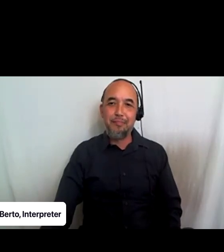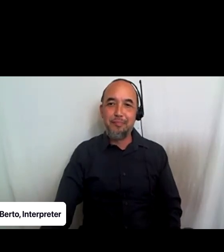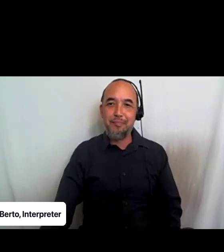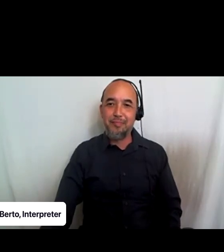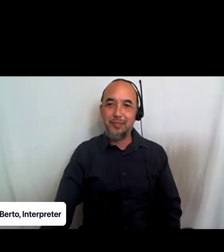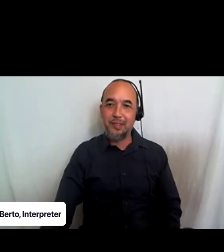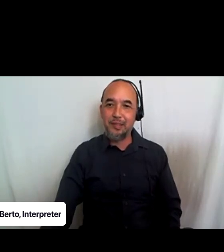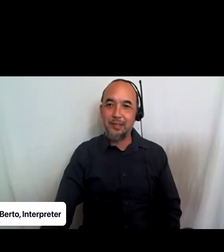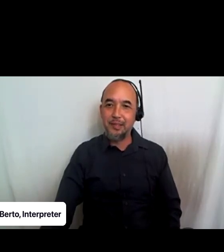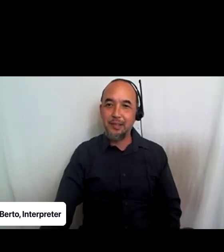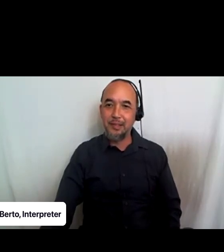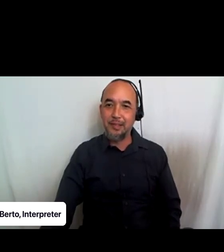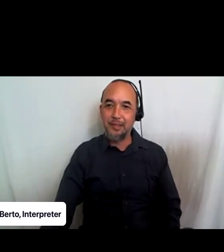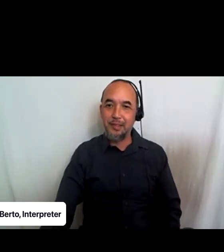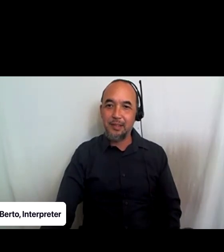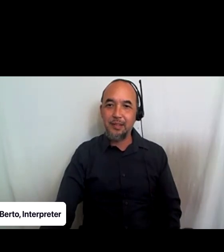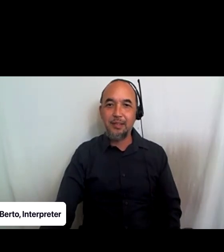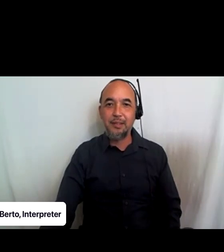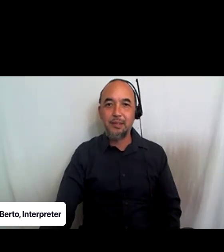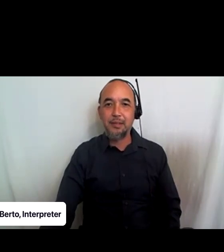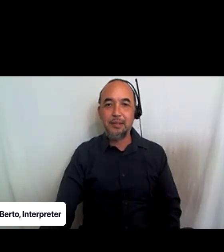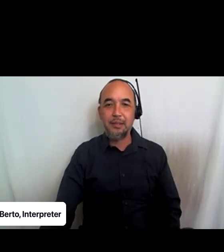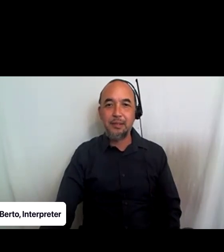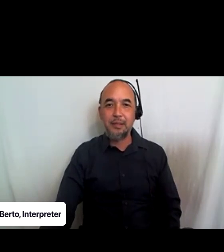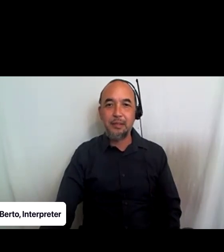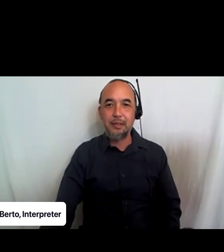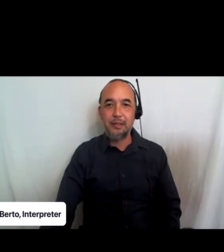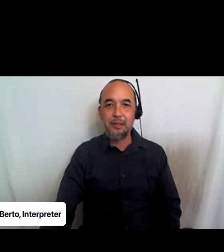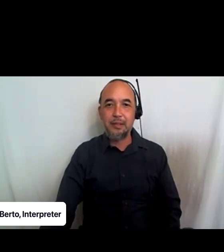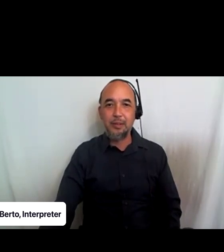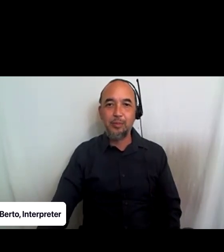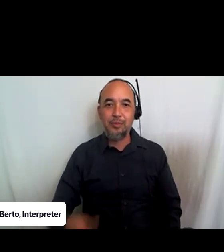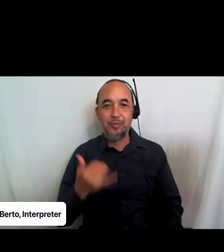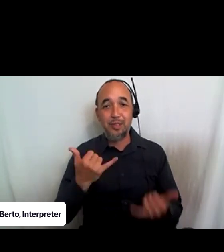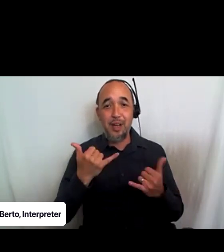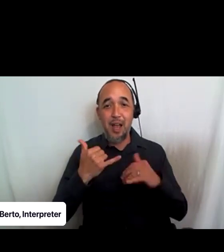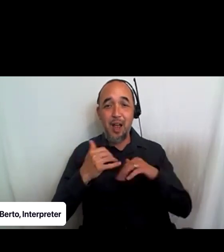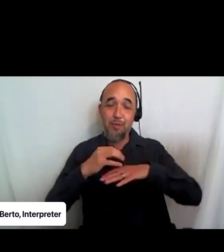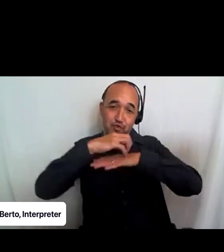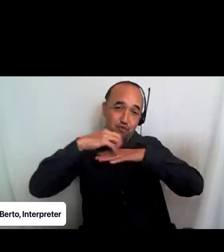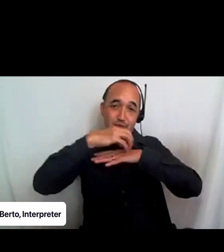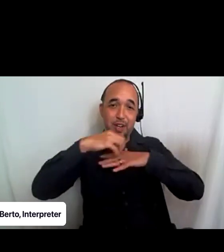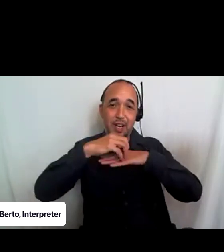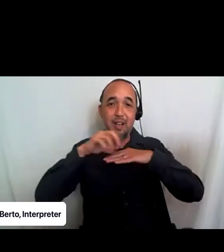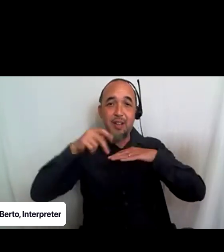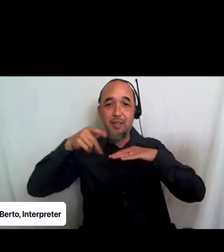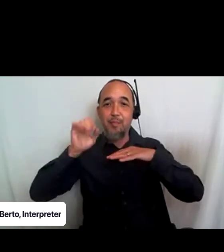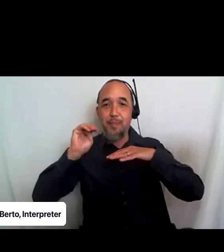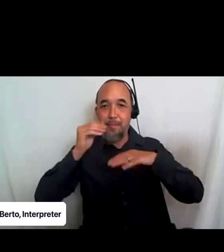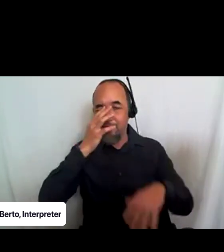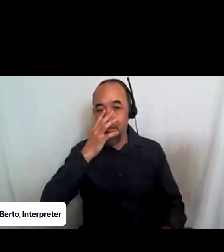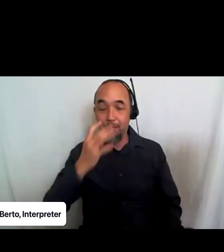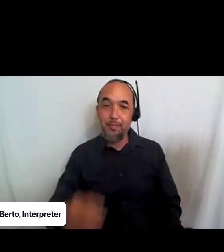There we go. And I'm gonna start grating some Parmesan cheese into that little boy. Here you